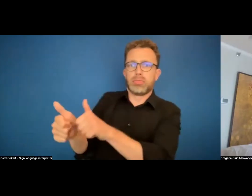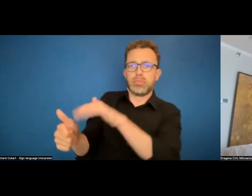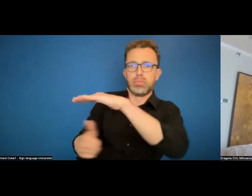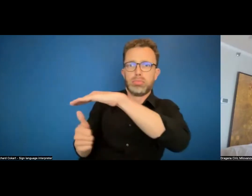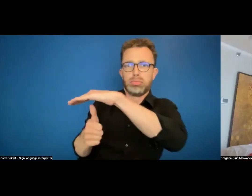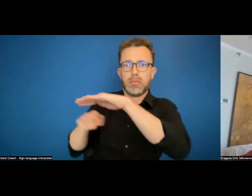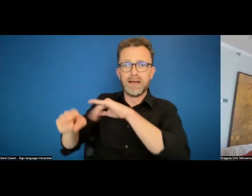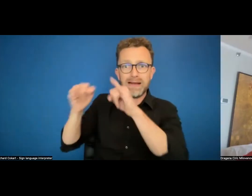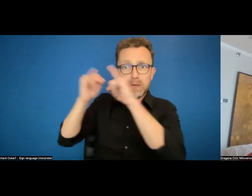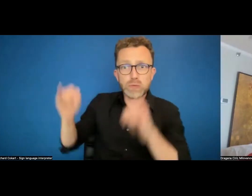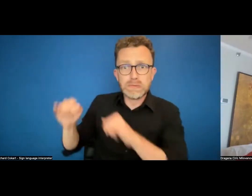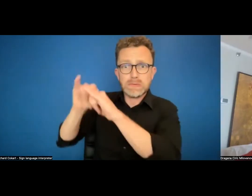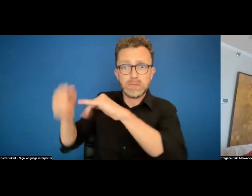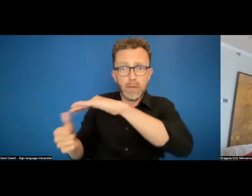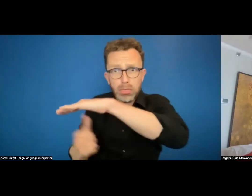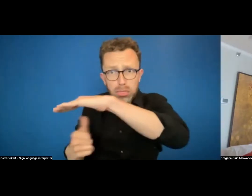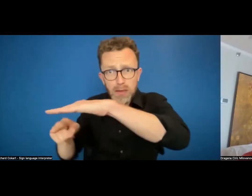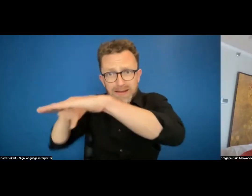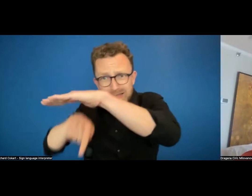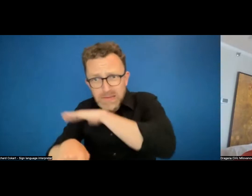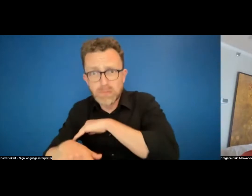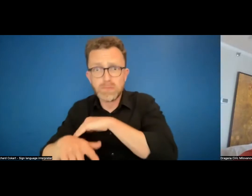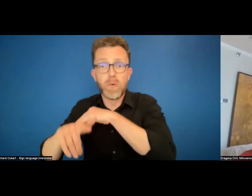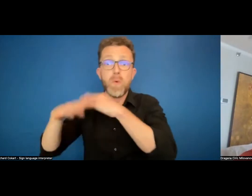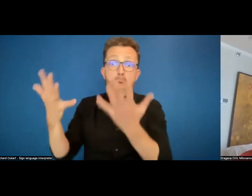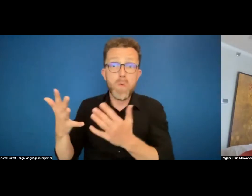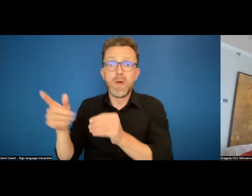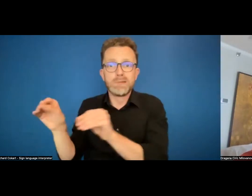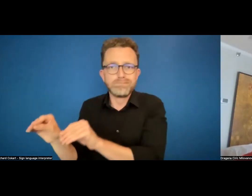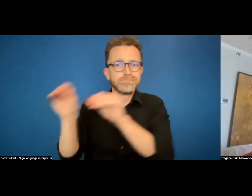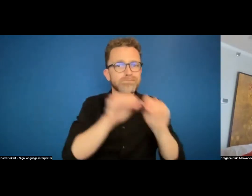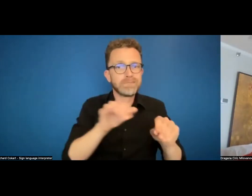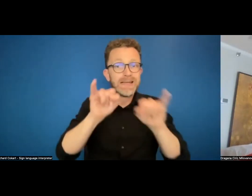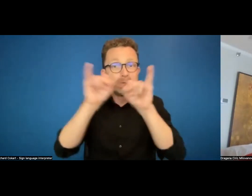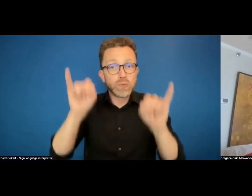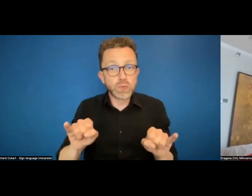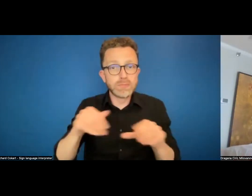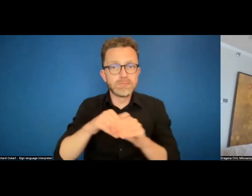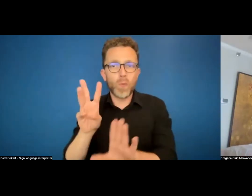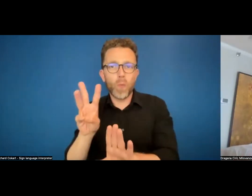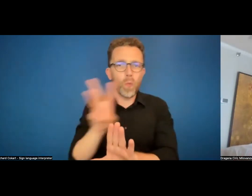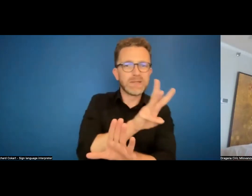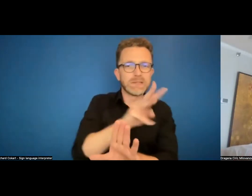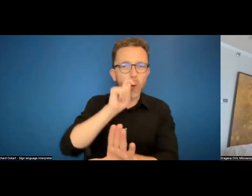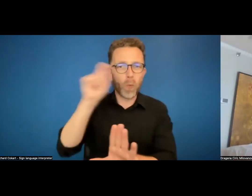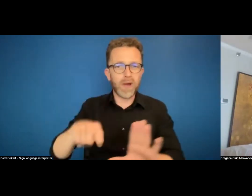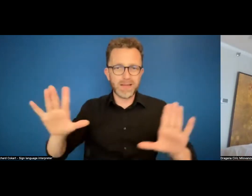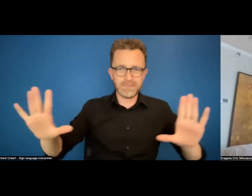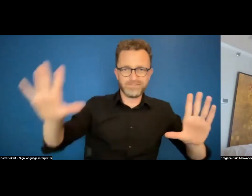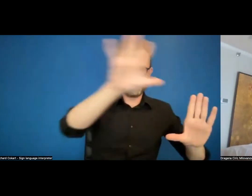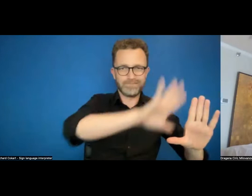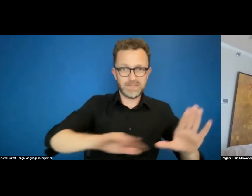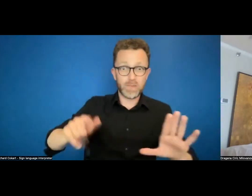stay. So some children with disabilities were transferred further abroad